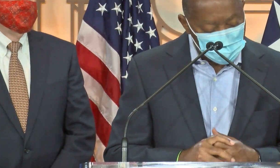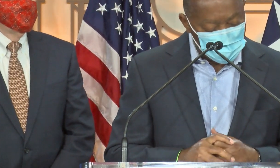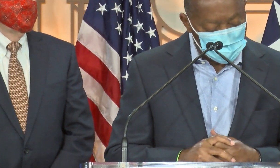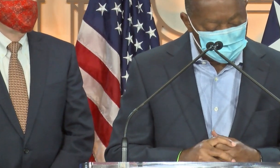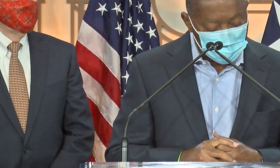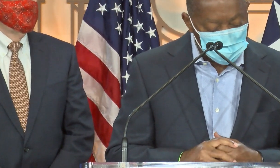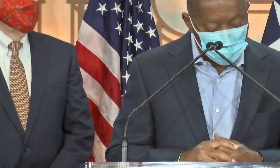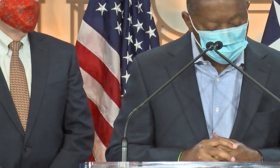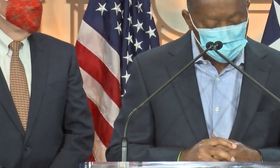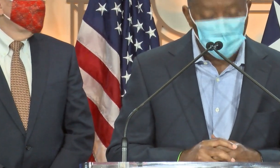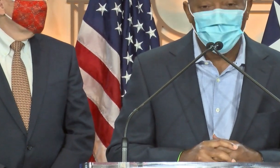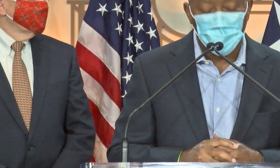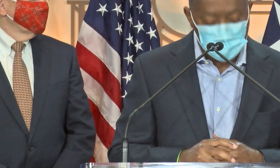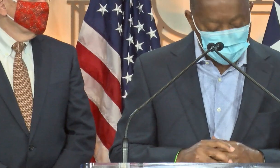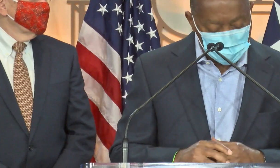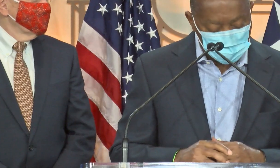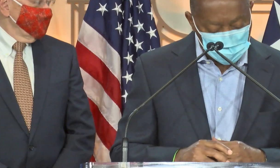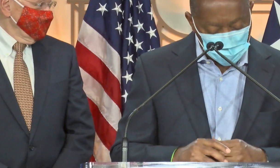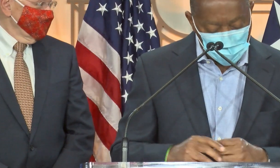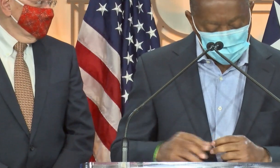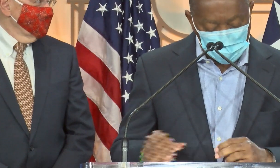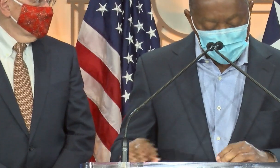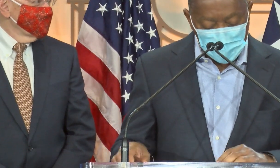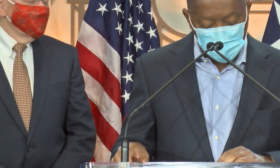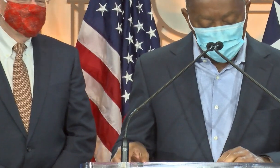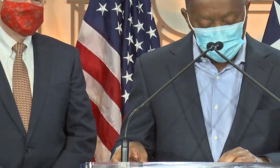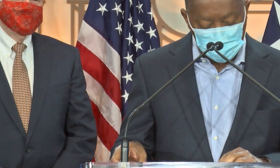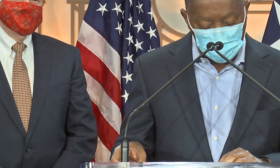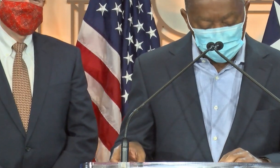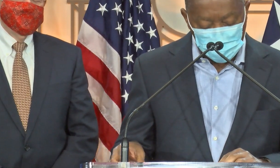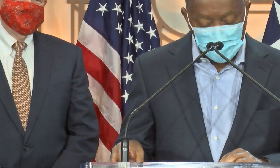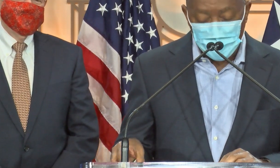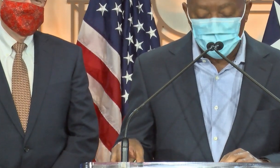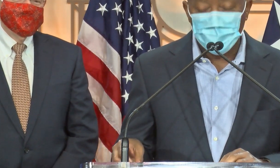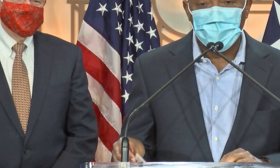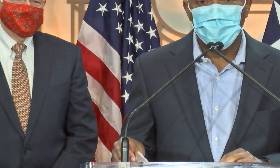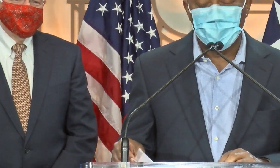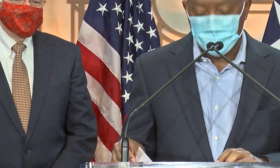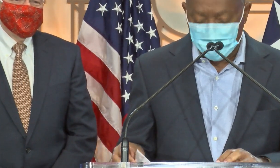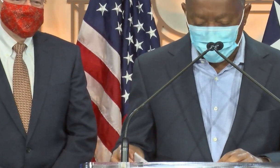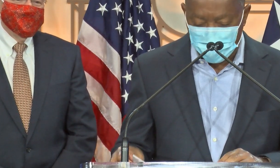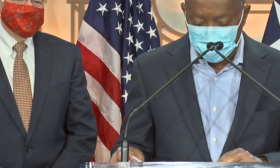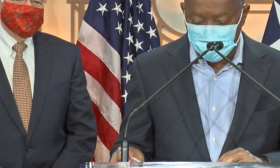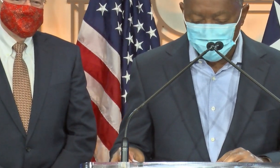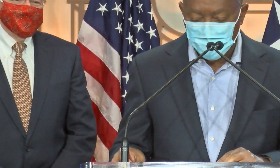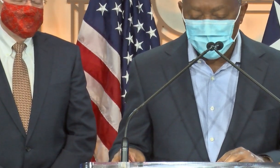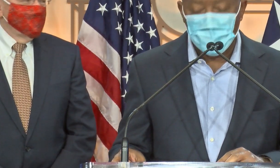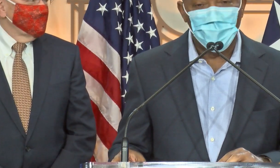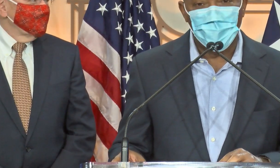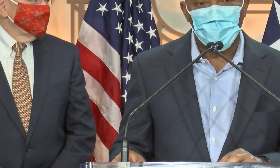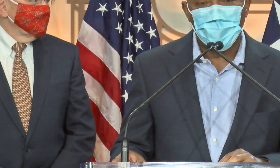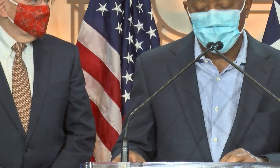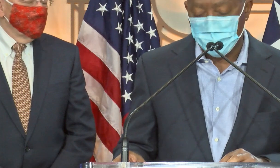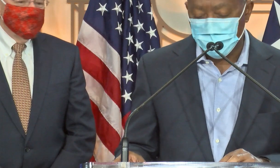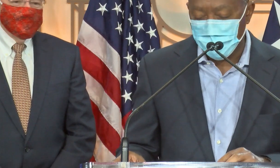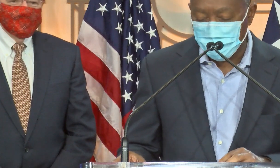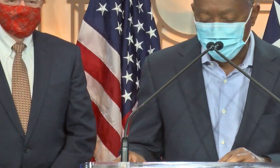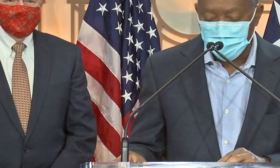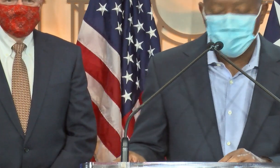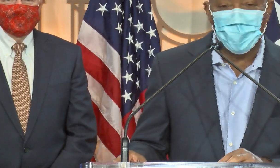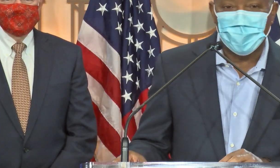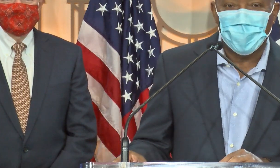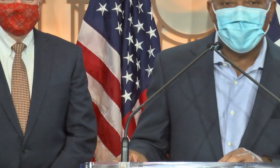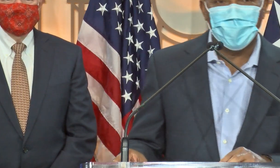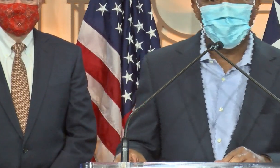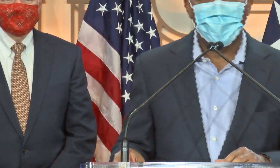you covered with a multitude of retail stores for your gifts giving needs. And I want to thank my